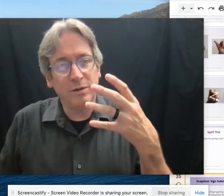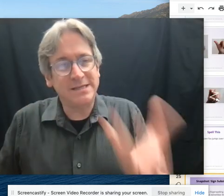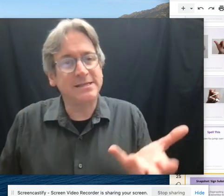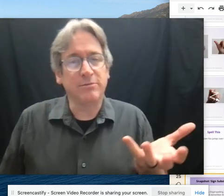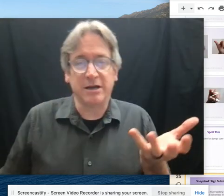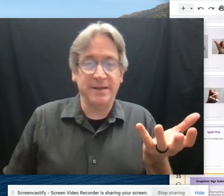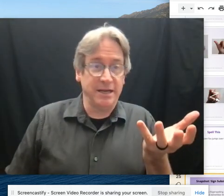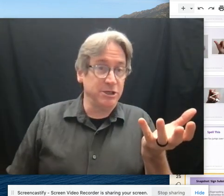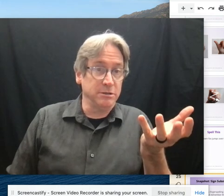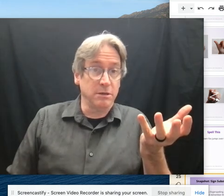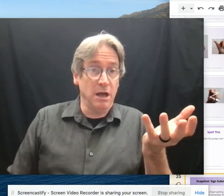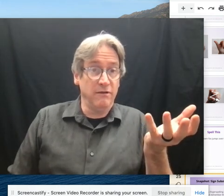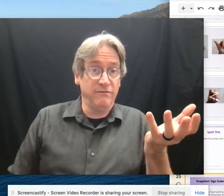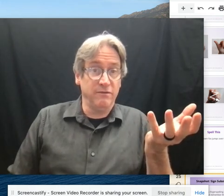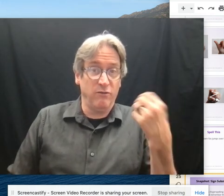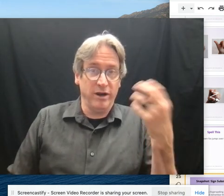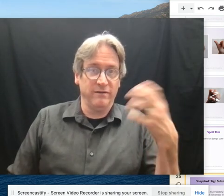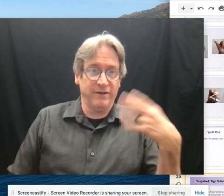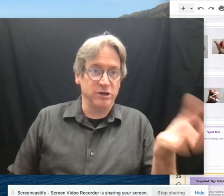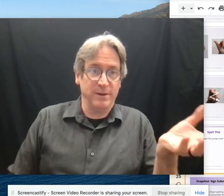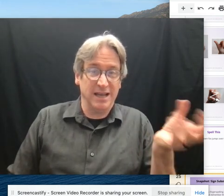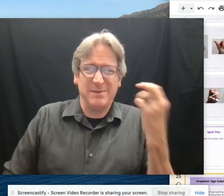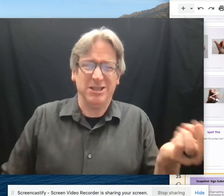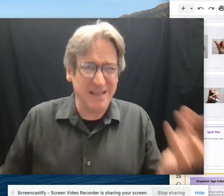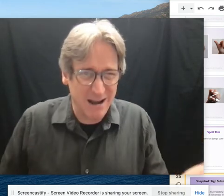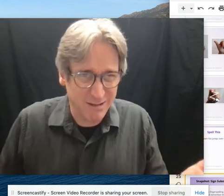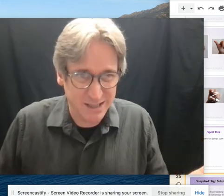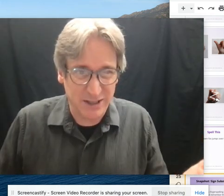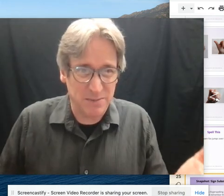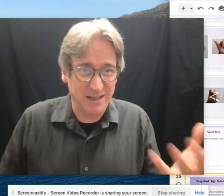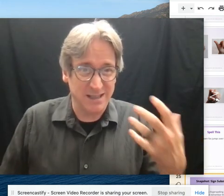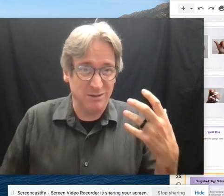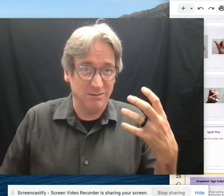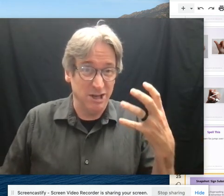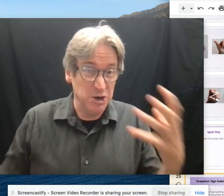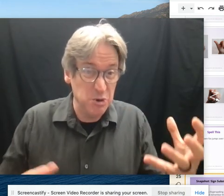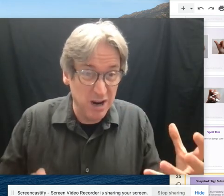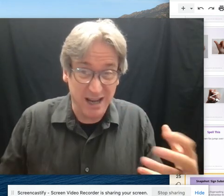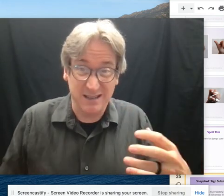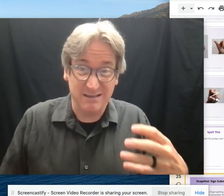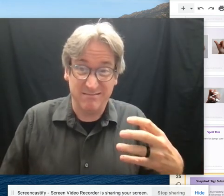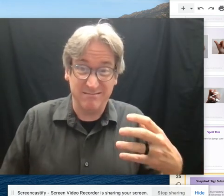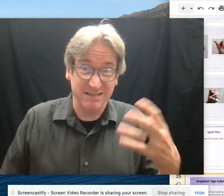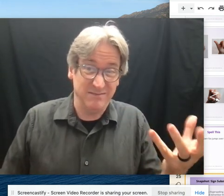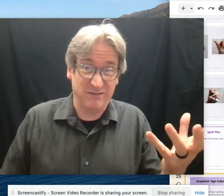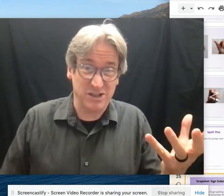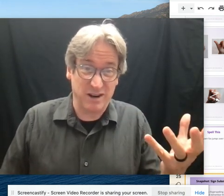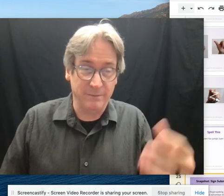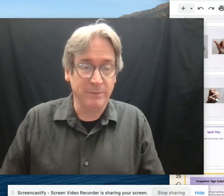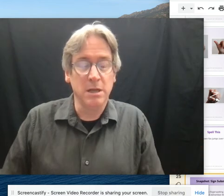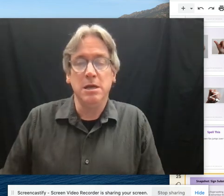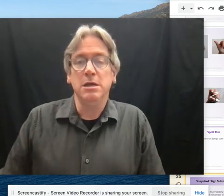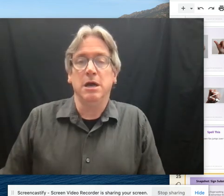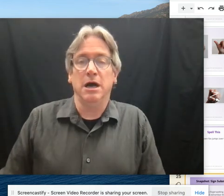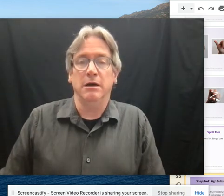So this is the recommendation of avoiding fingerspelling, especially now because fingerspelling is so new and